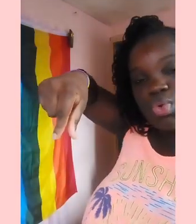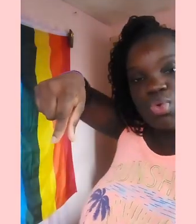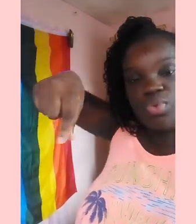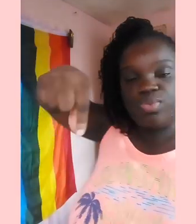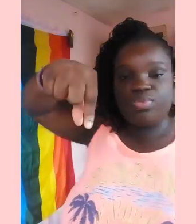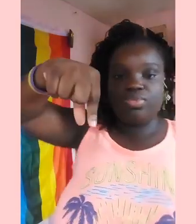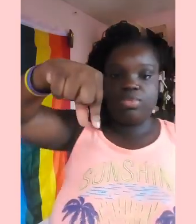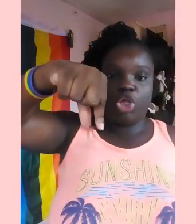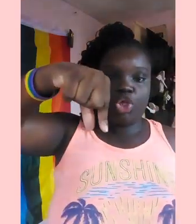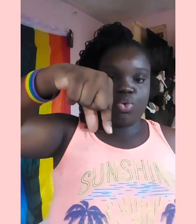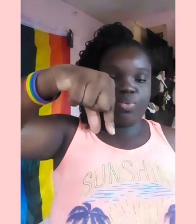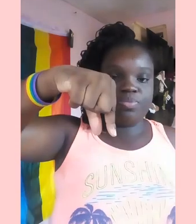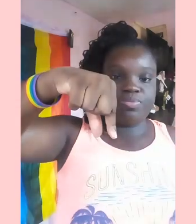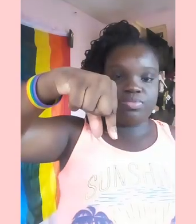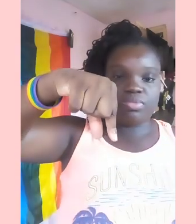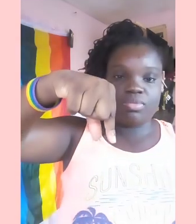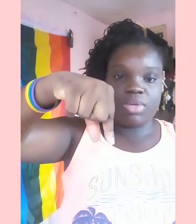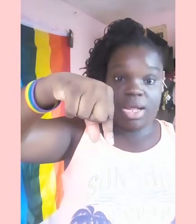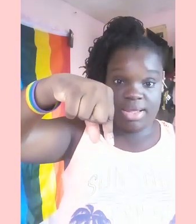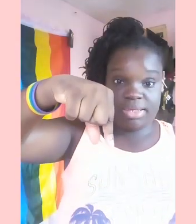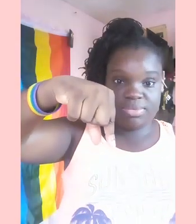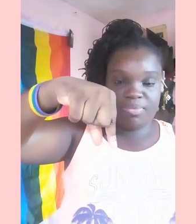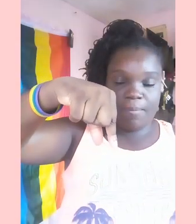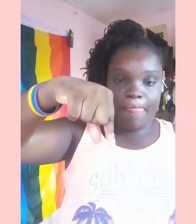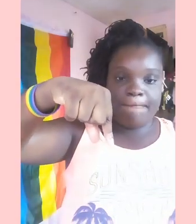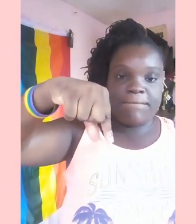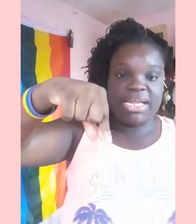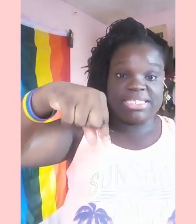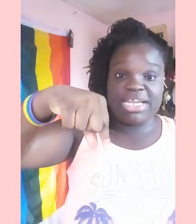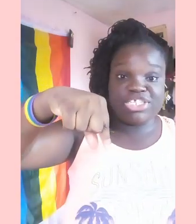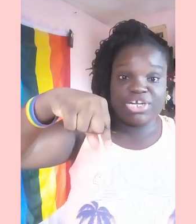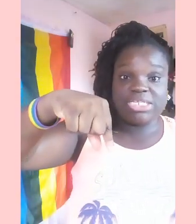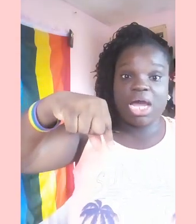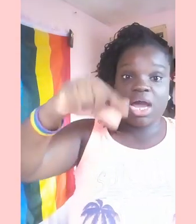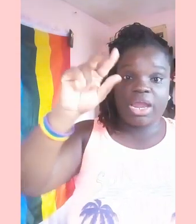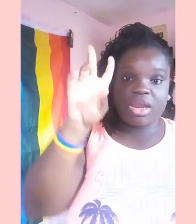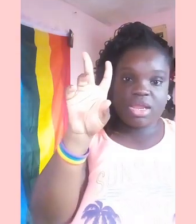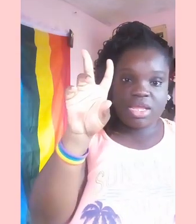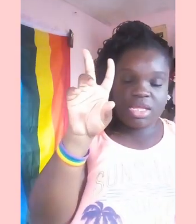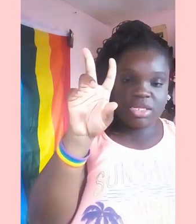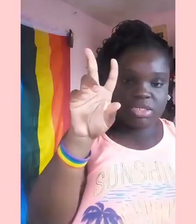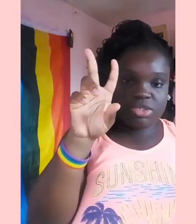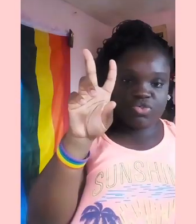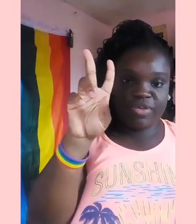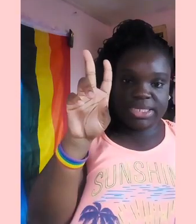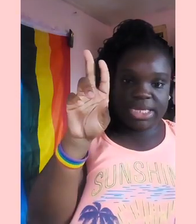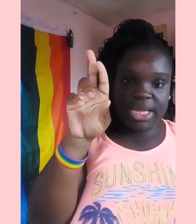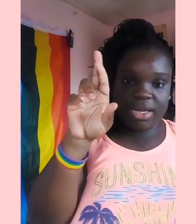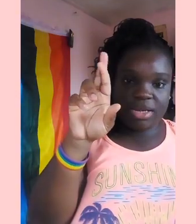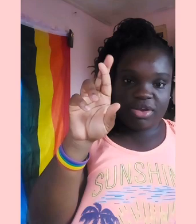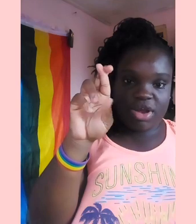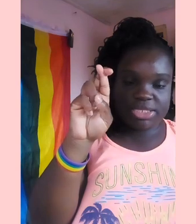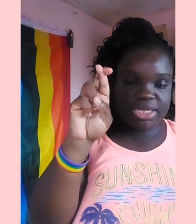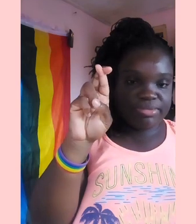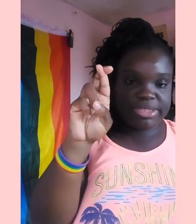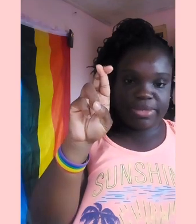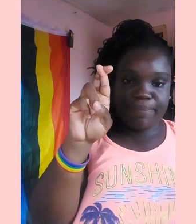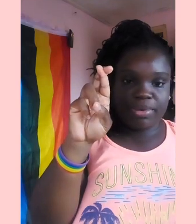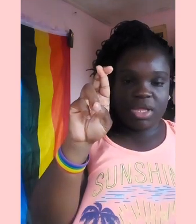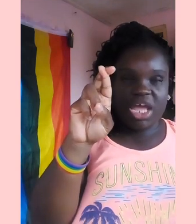Q. Q. Got that? Next letter is R. 2 fingers again, cross them. Simple.